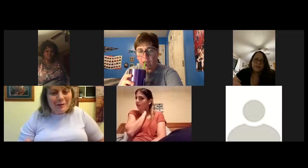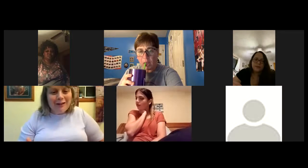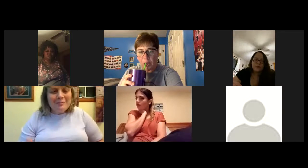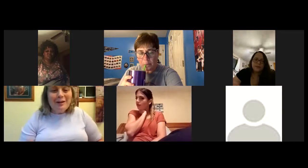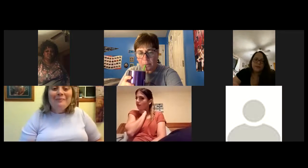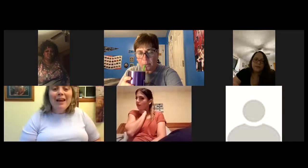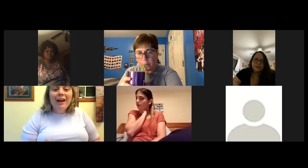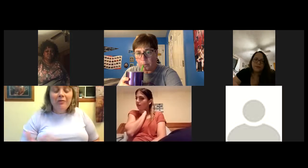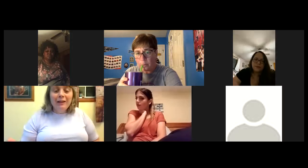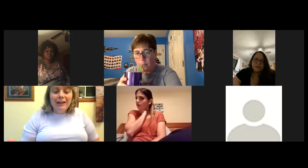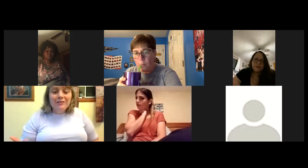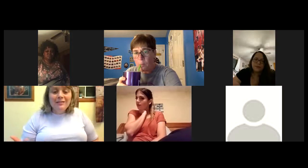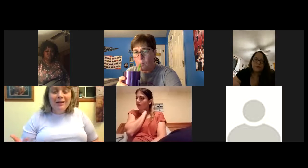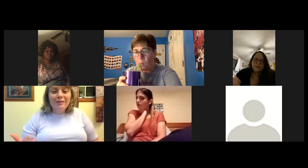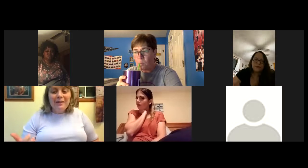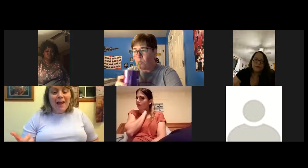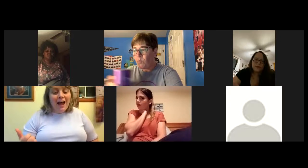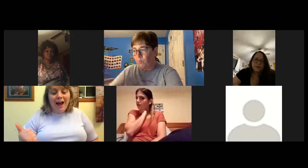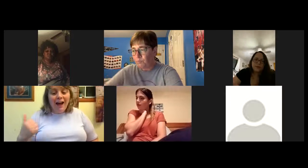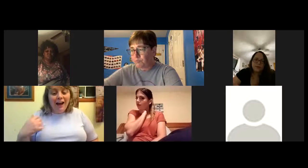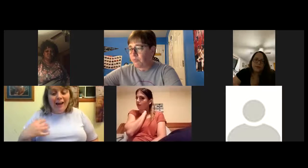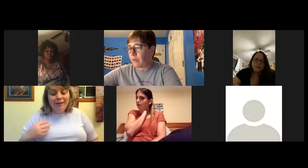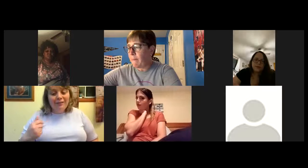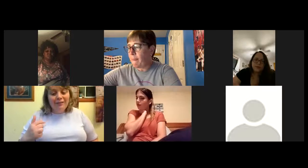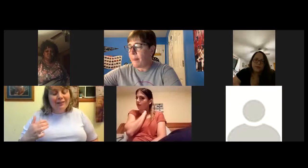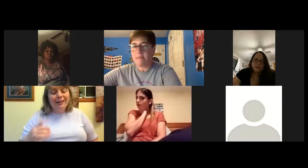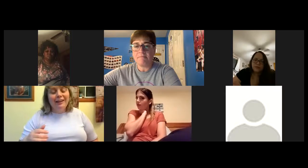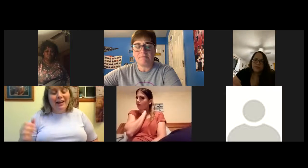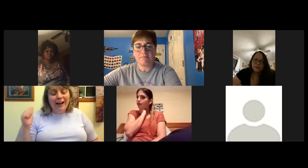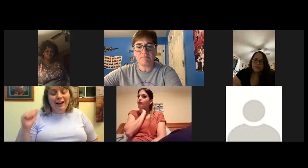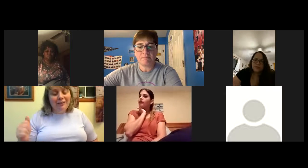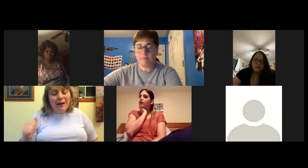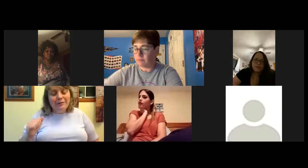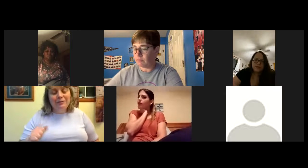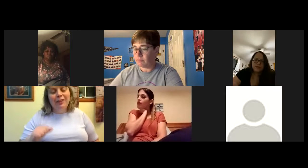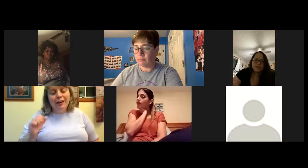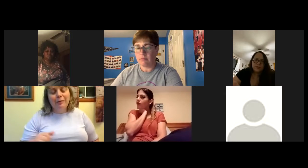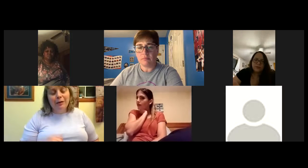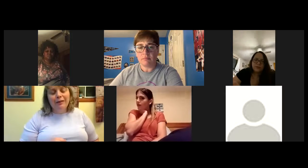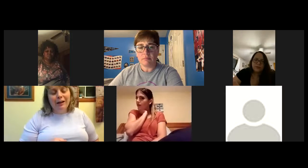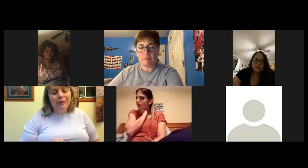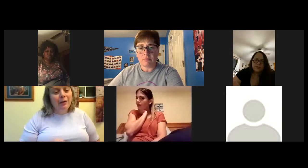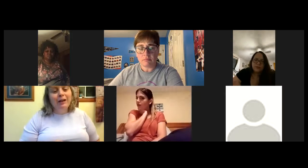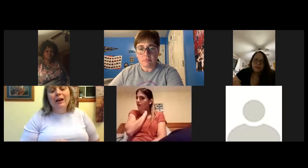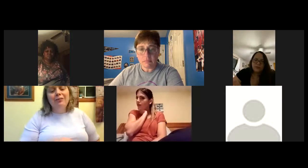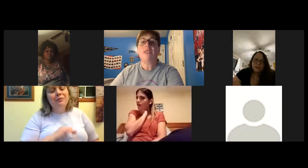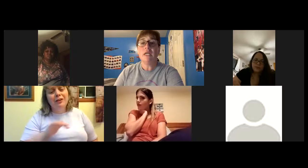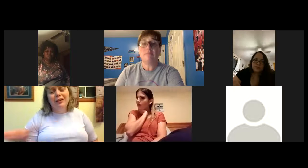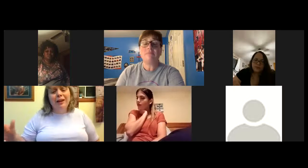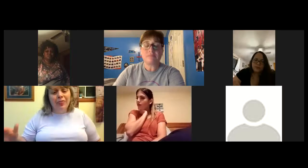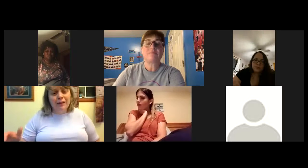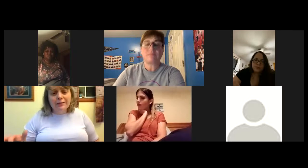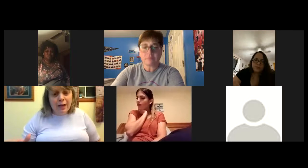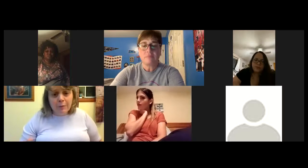of experience, but everybody else, I have to absolutely think about the alphabet, and I've done